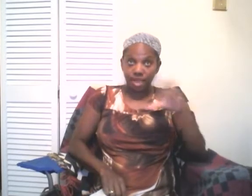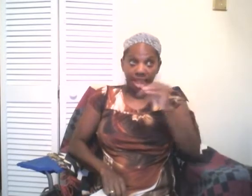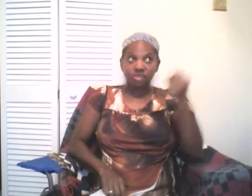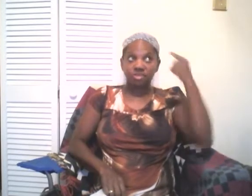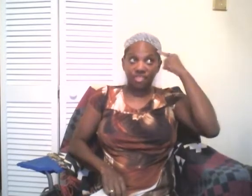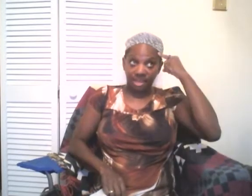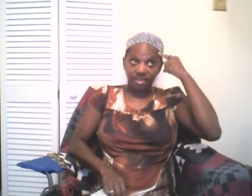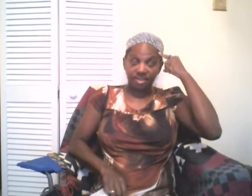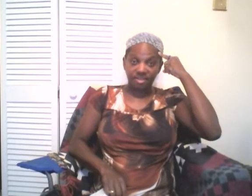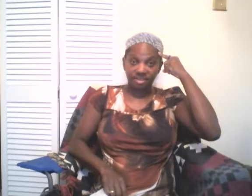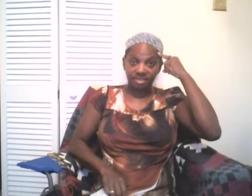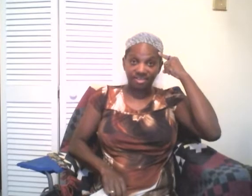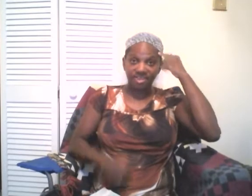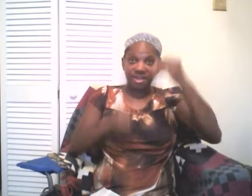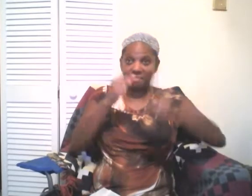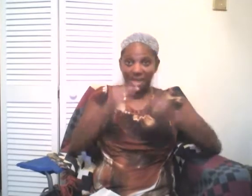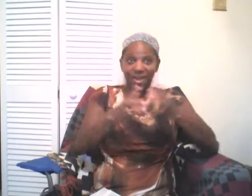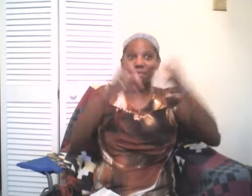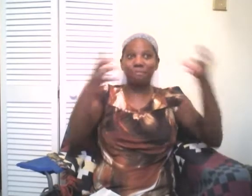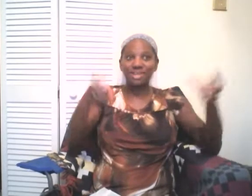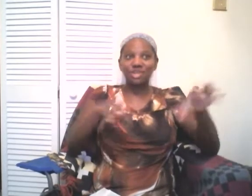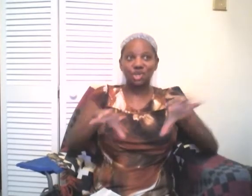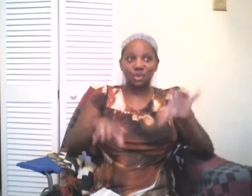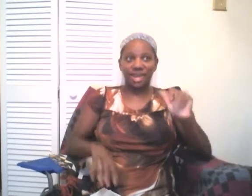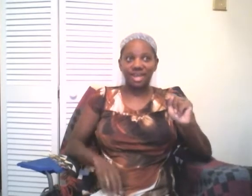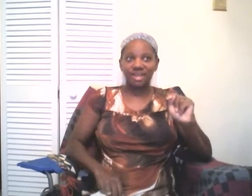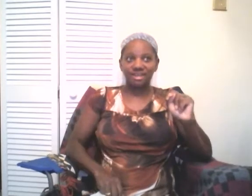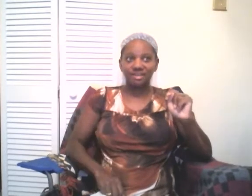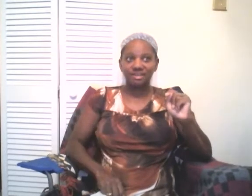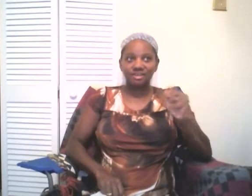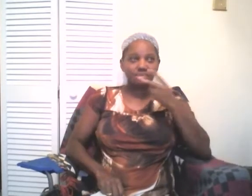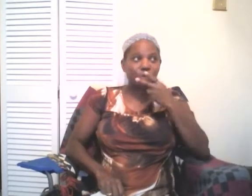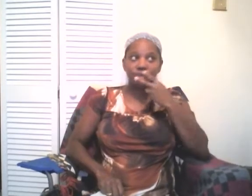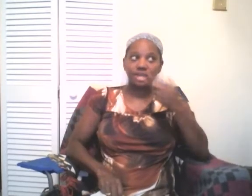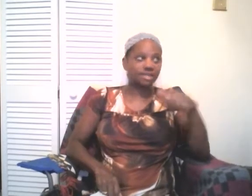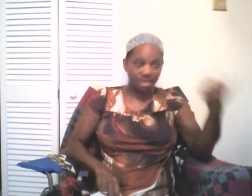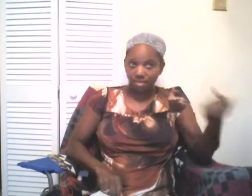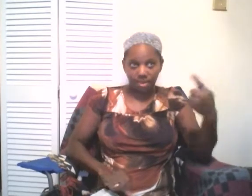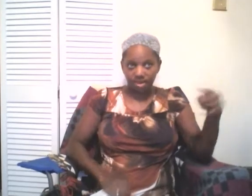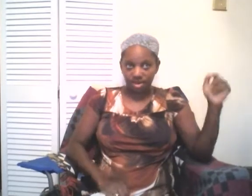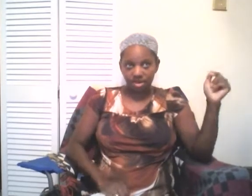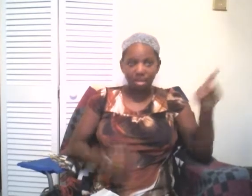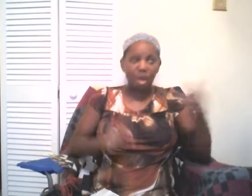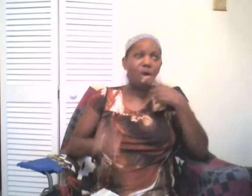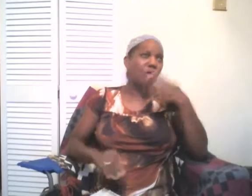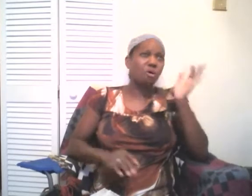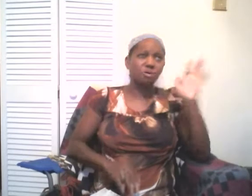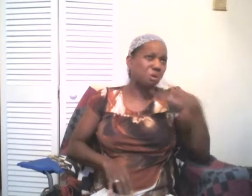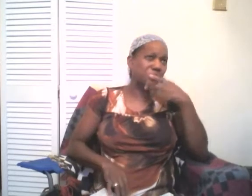And to think about how much you're doing it. Smoking is another one. Oh, smoking is